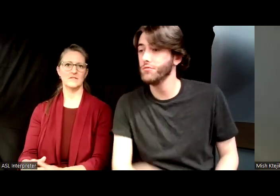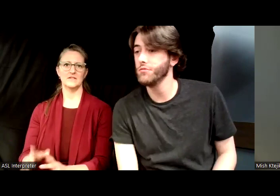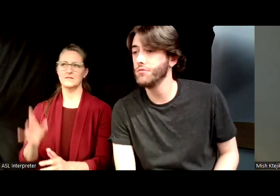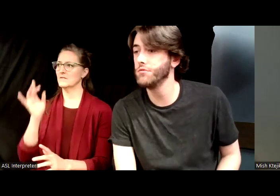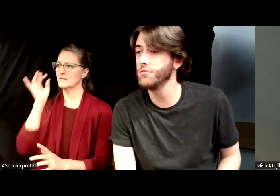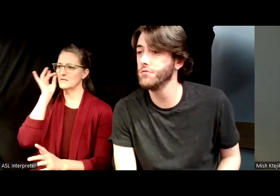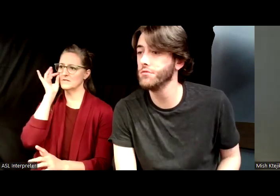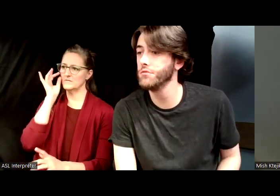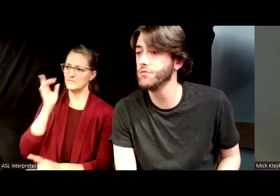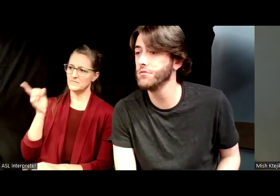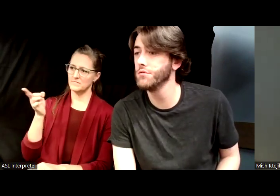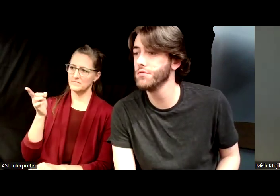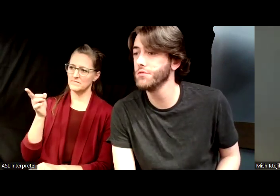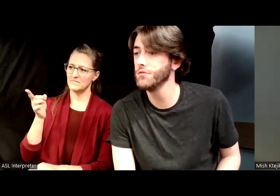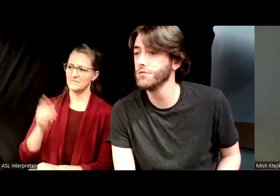Mish, yes?